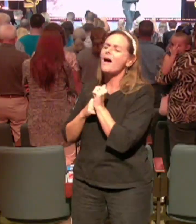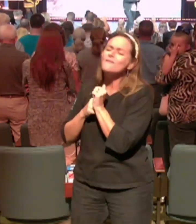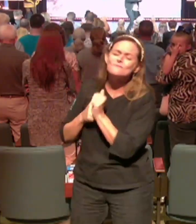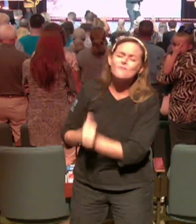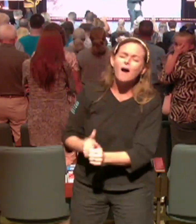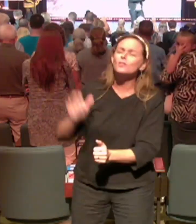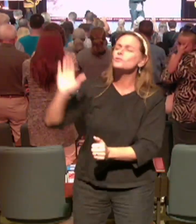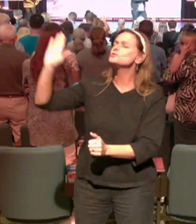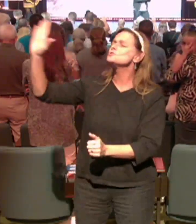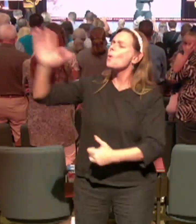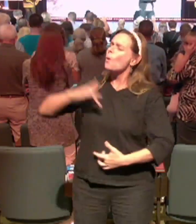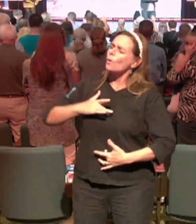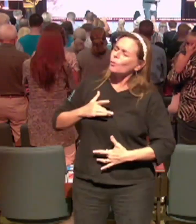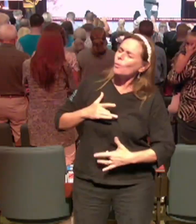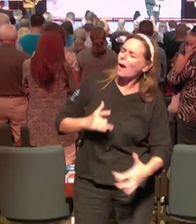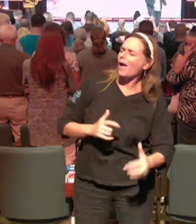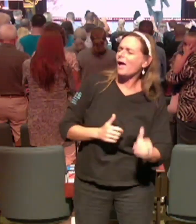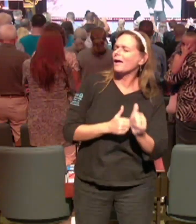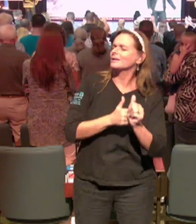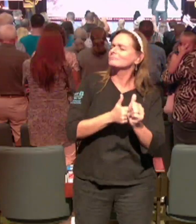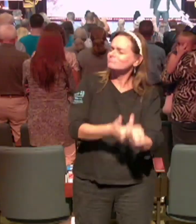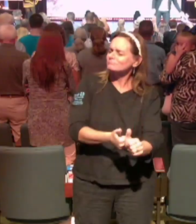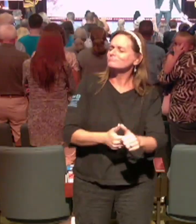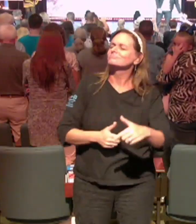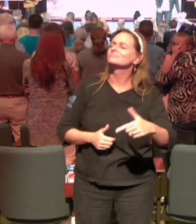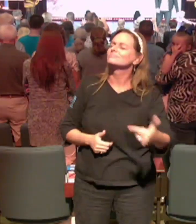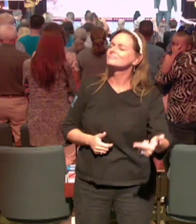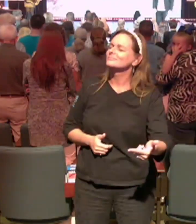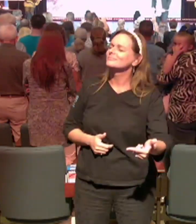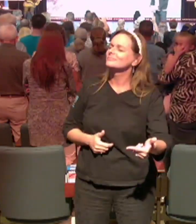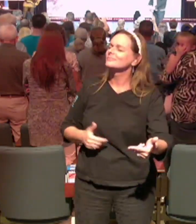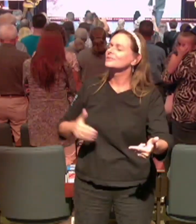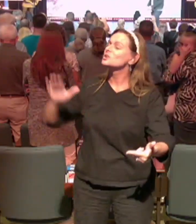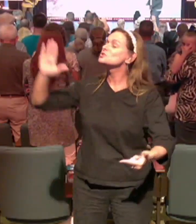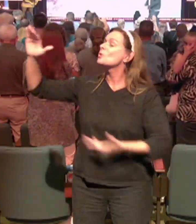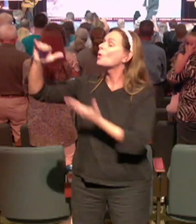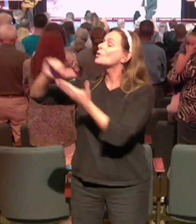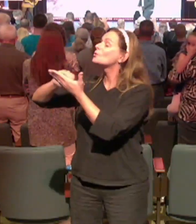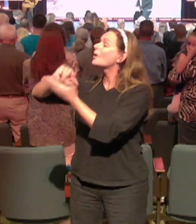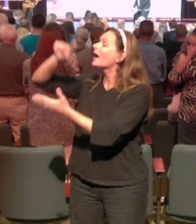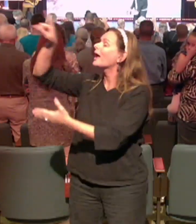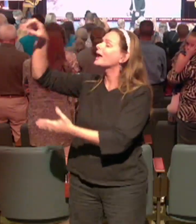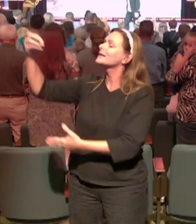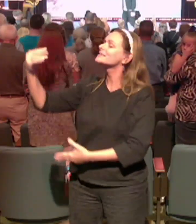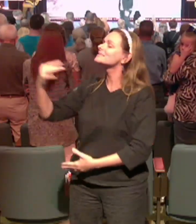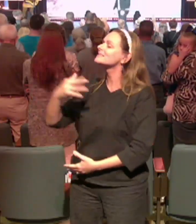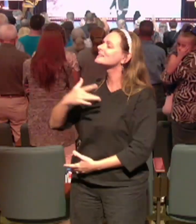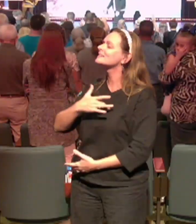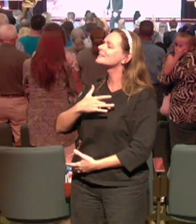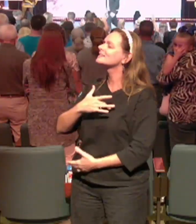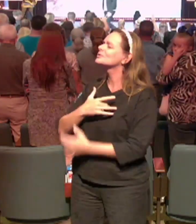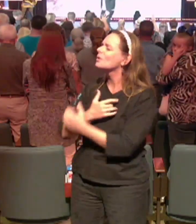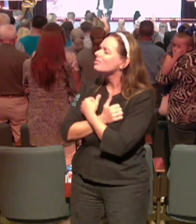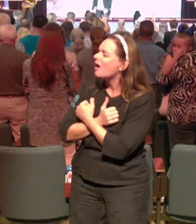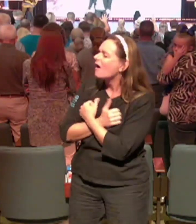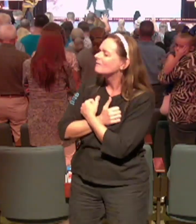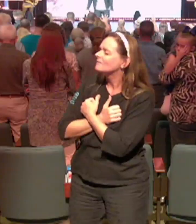way. Thank you for your grace and for your love that has washed over my